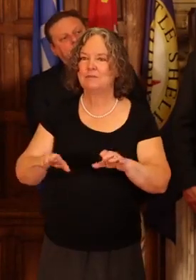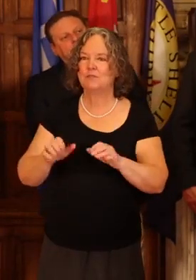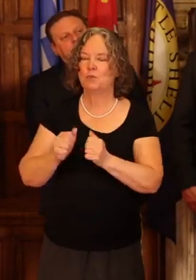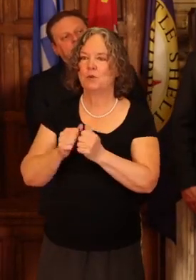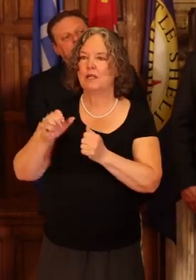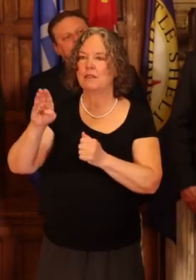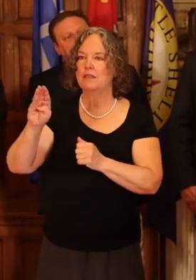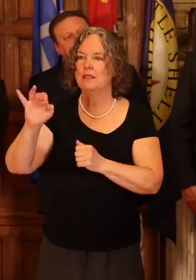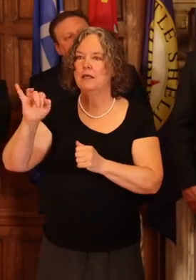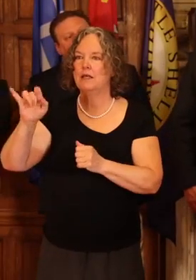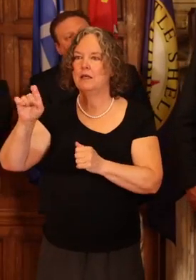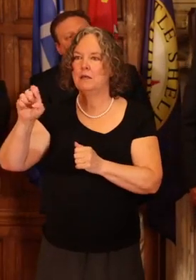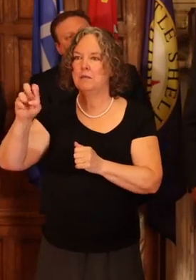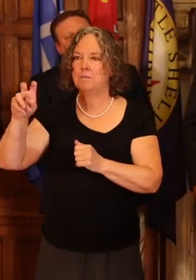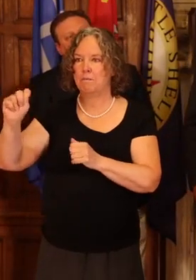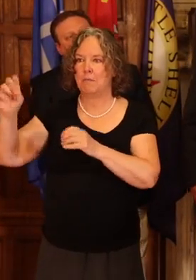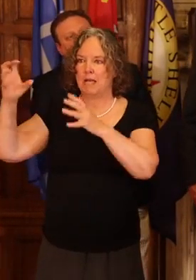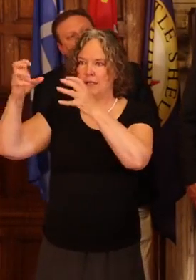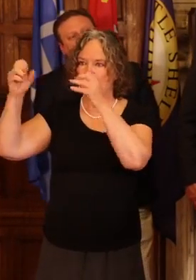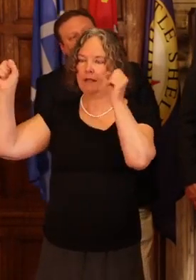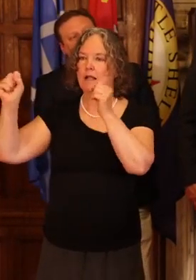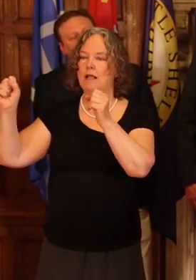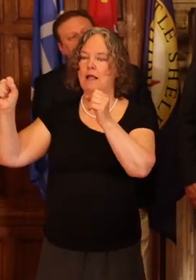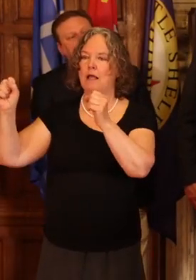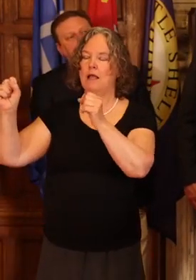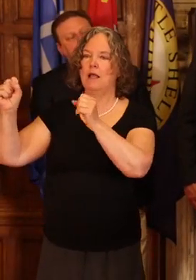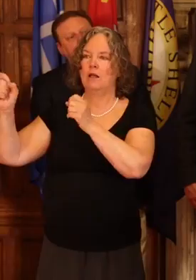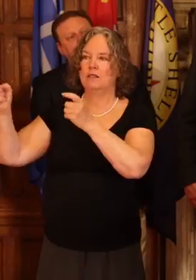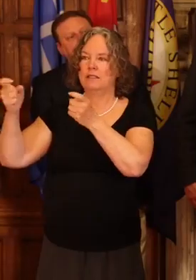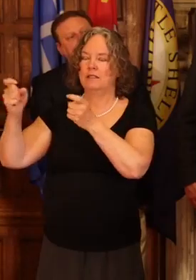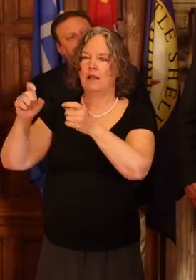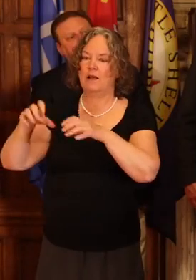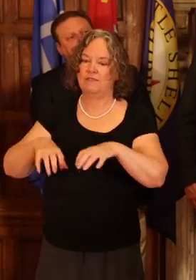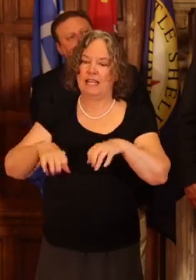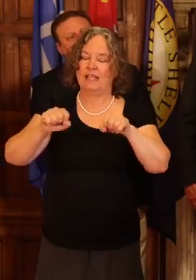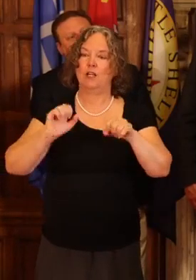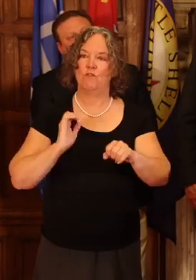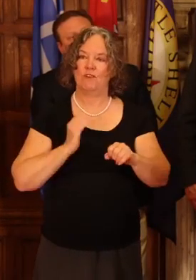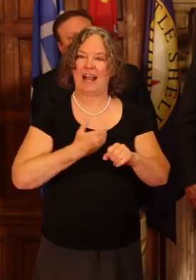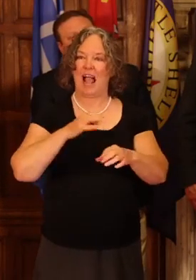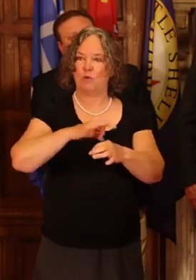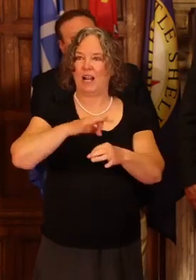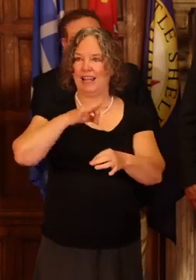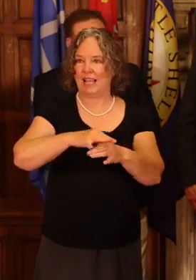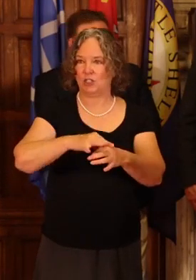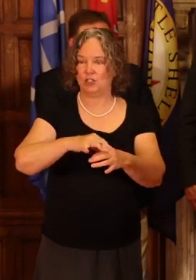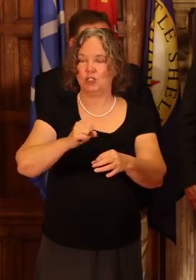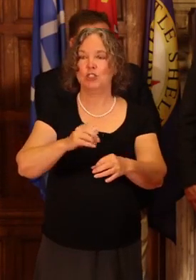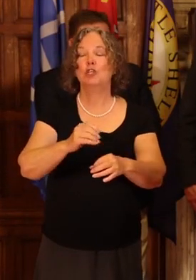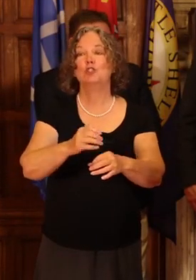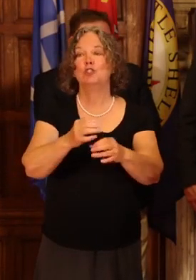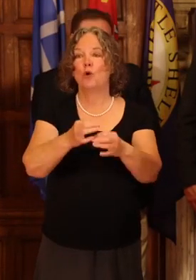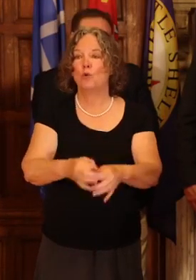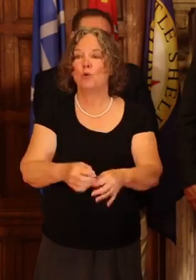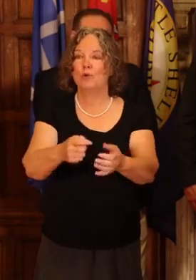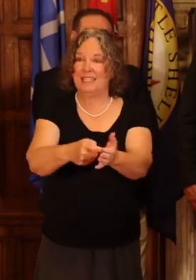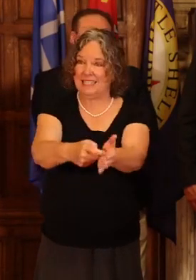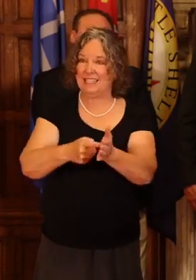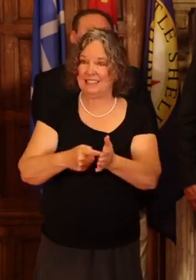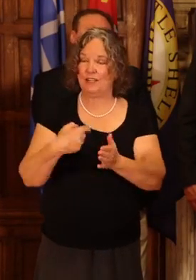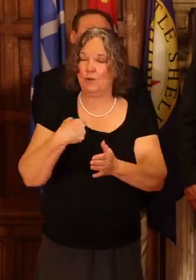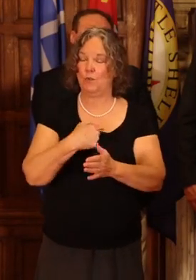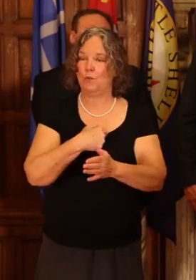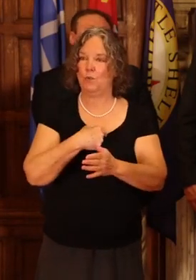administration in a federal takeover of our elections. And it was necessary that we put in place some common